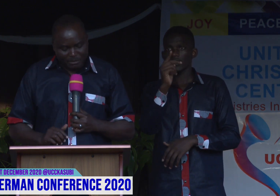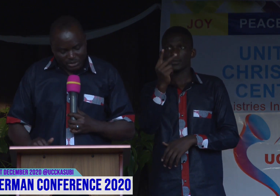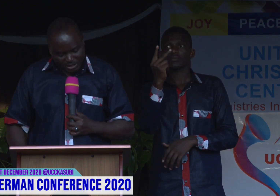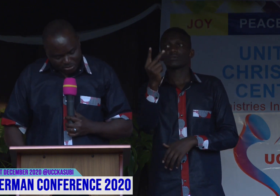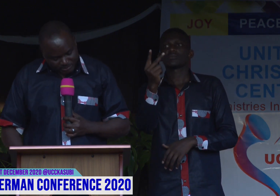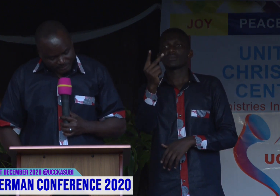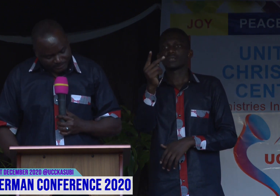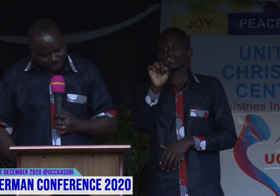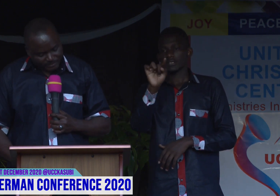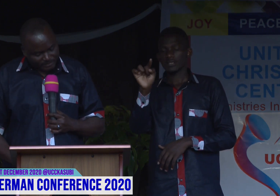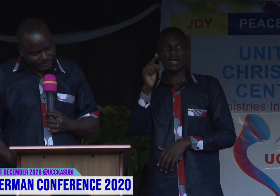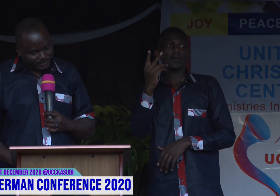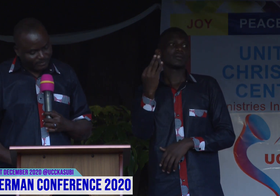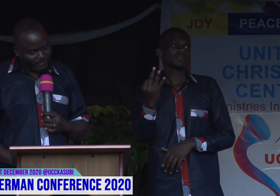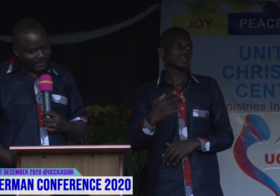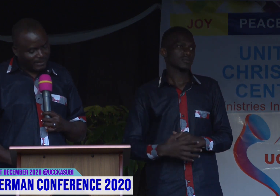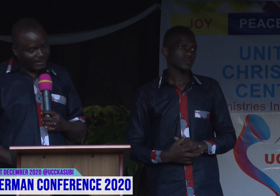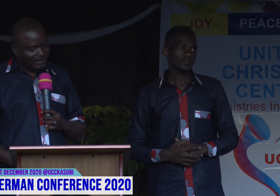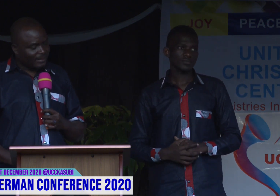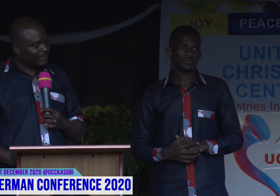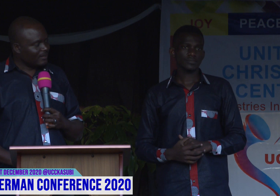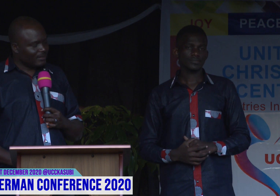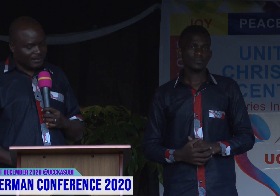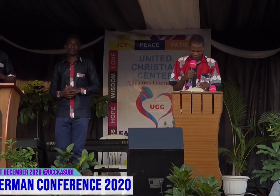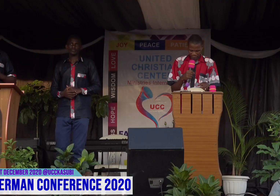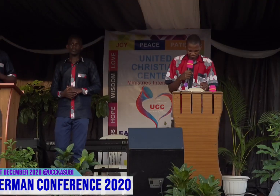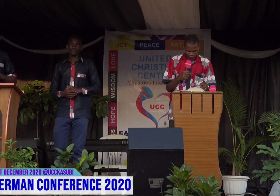paka 5:23. From verse 22 up to